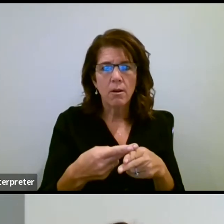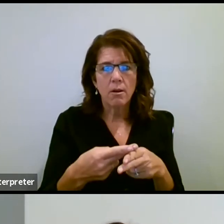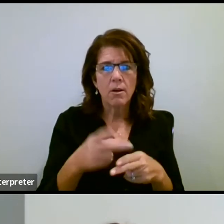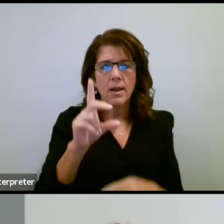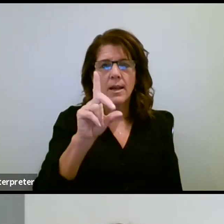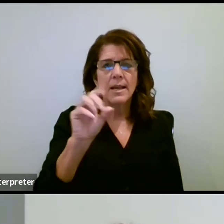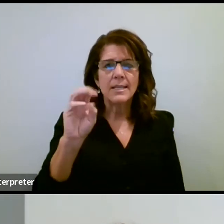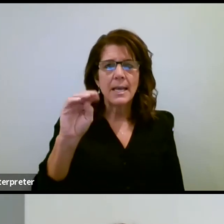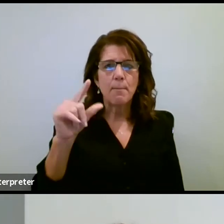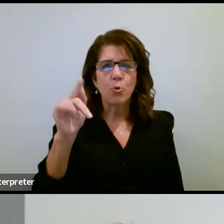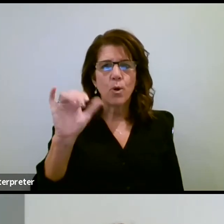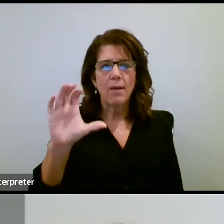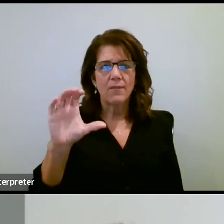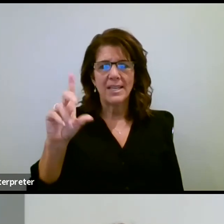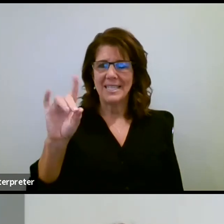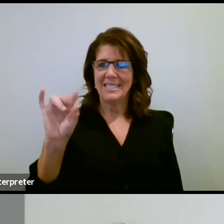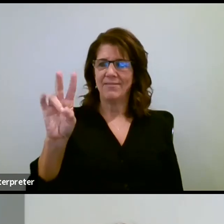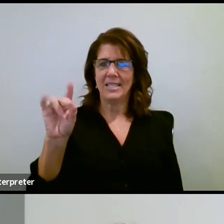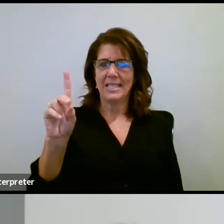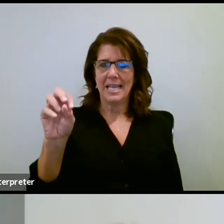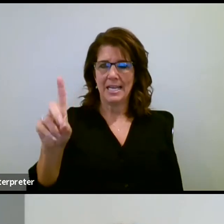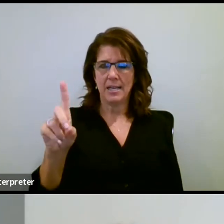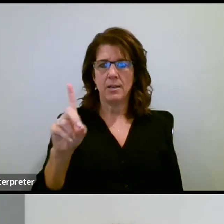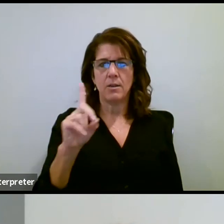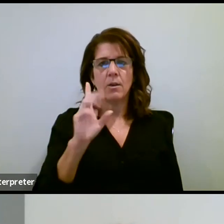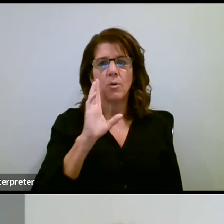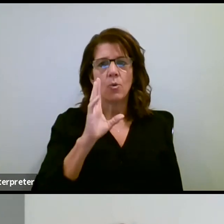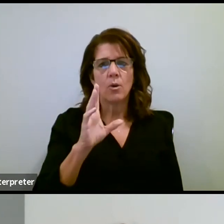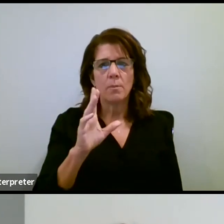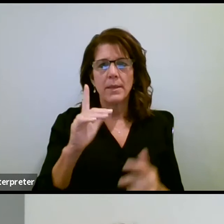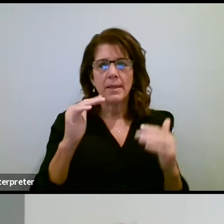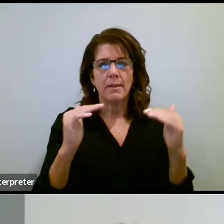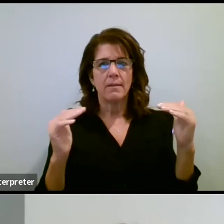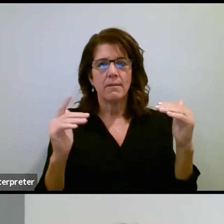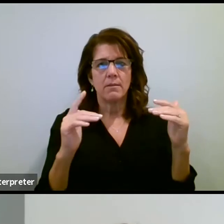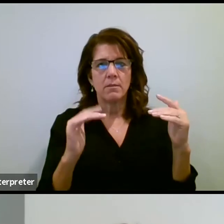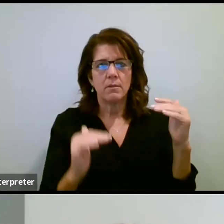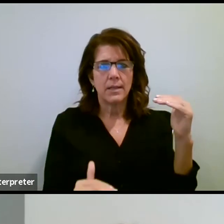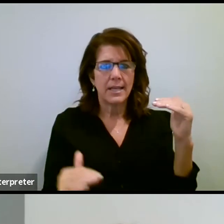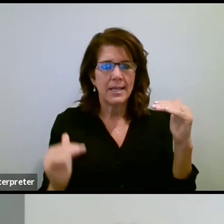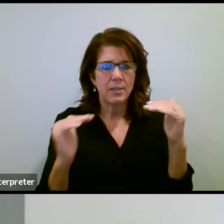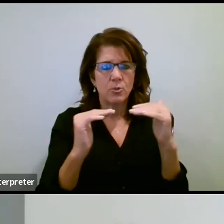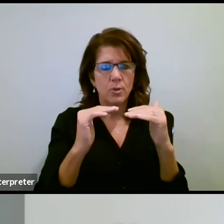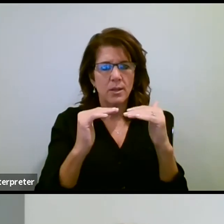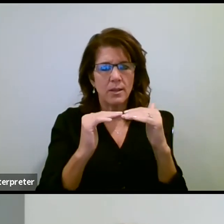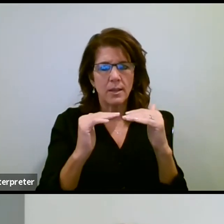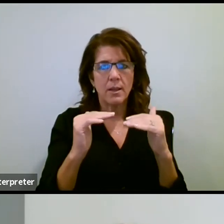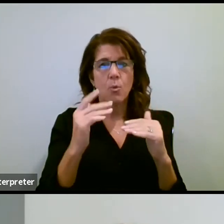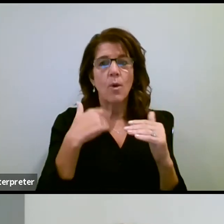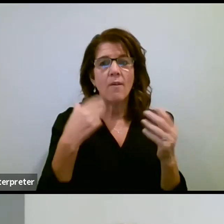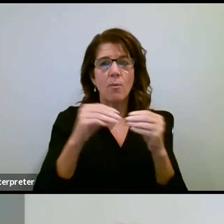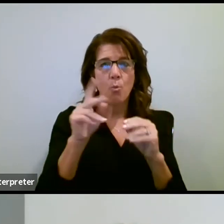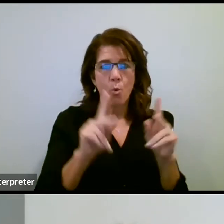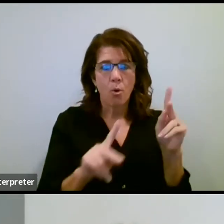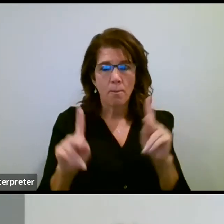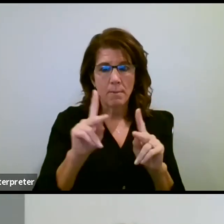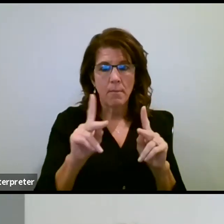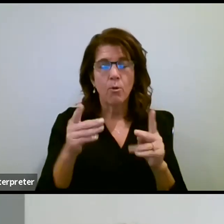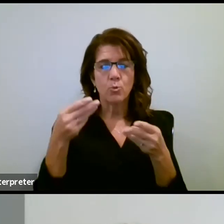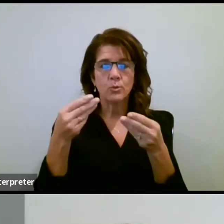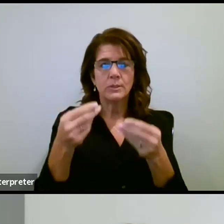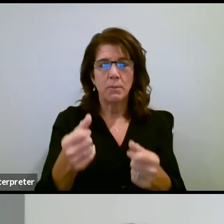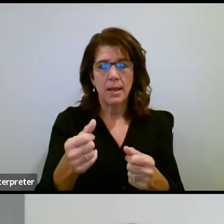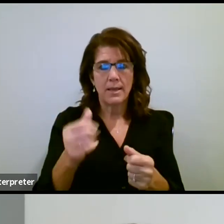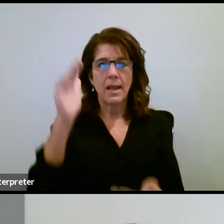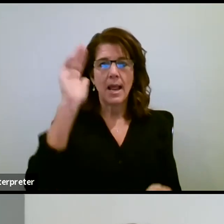demographic dividend, would be kind of getting towards inverting. That means we will have more people to spend